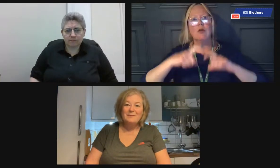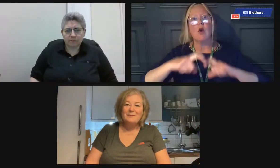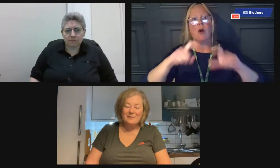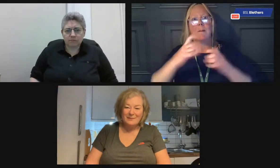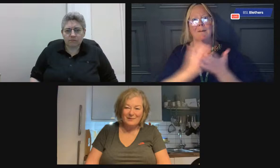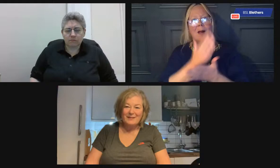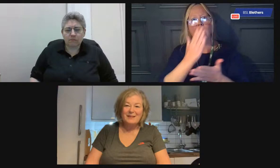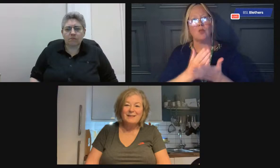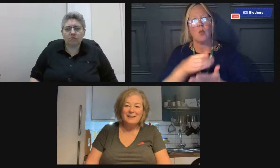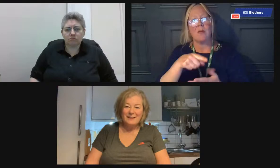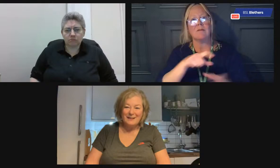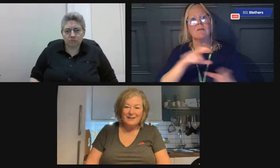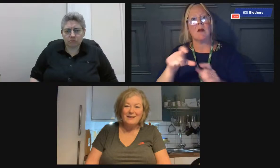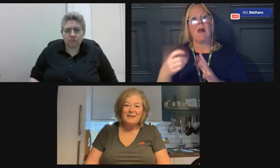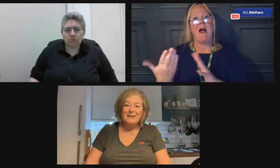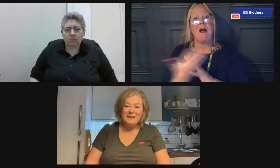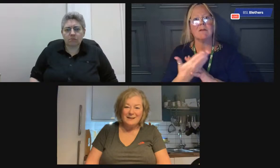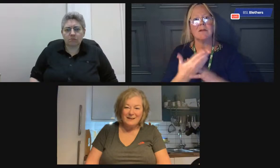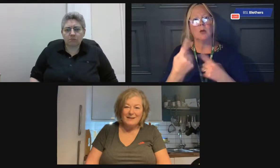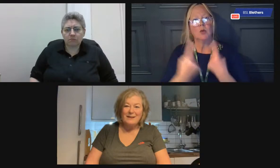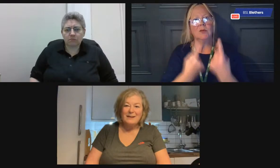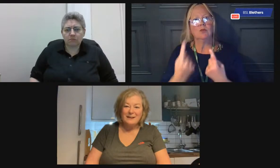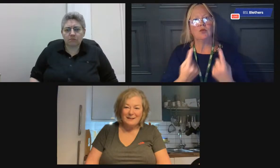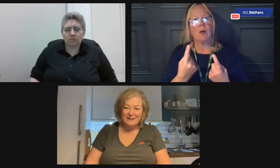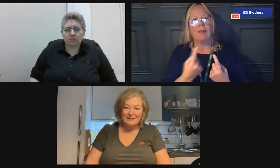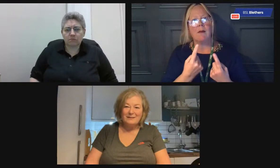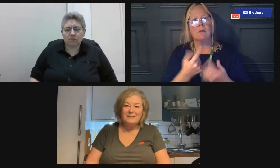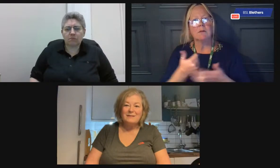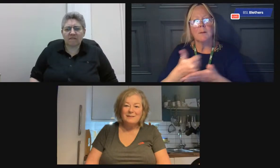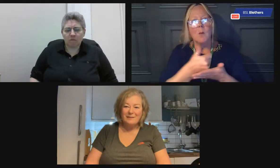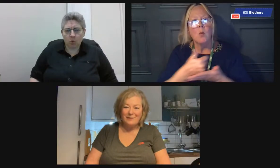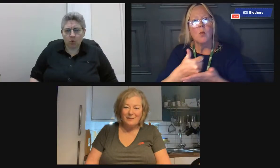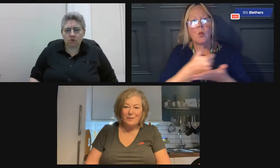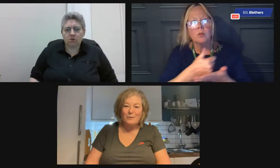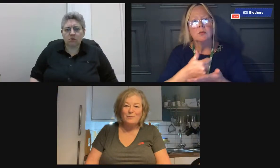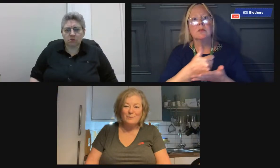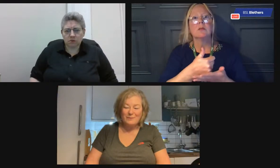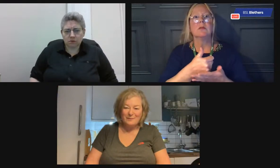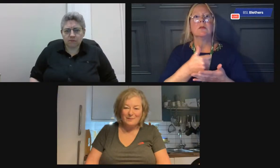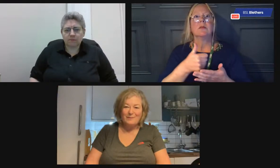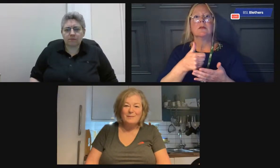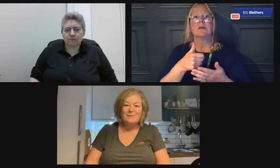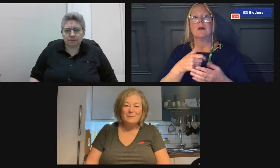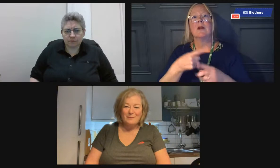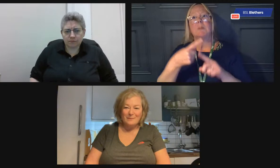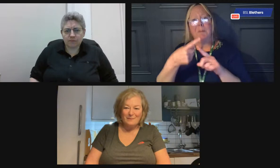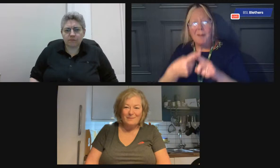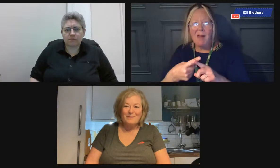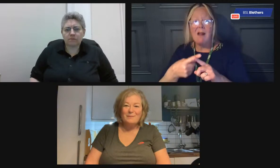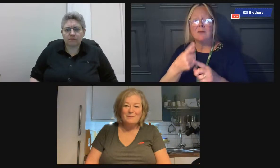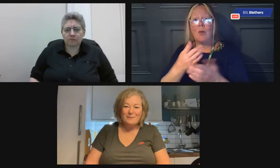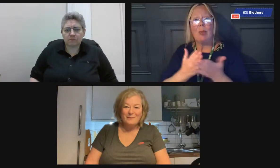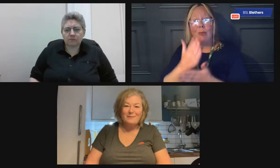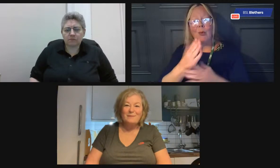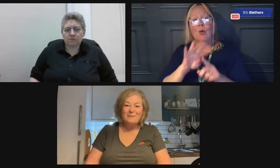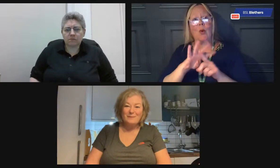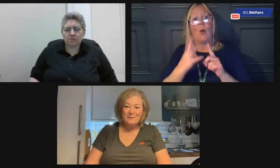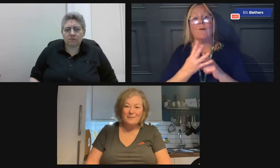with people and keep, our peer groups running and that sort of thing, so that people still had access to support from each